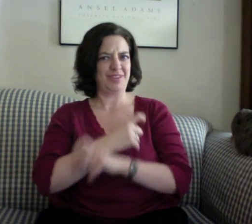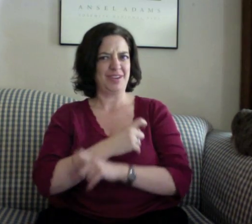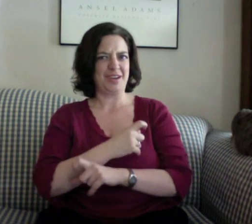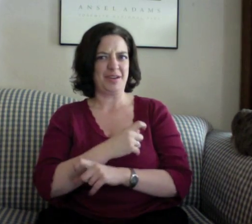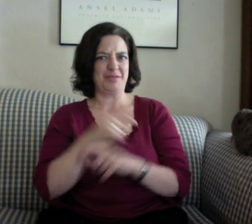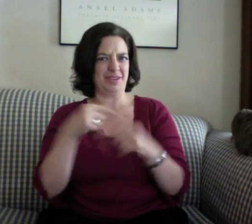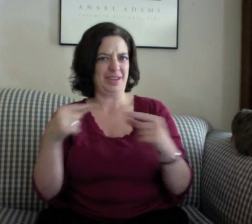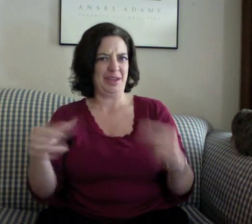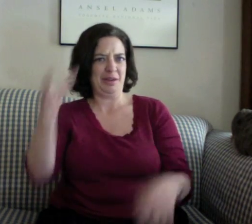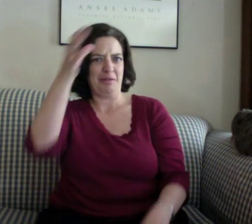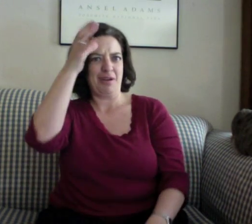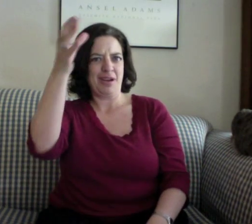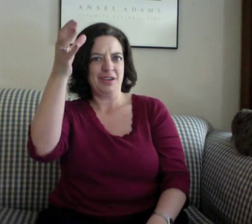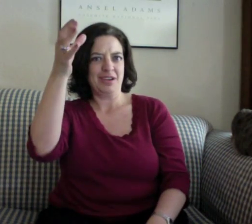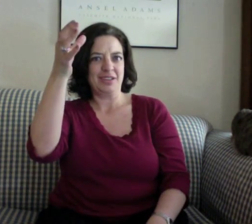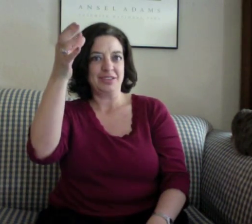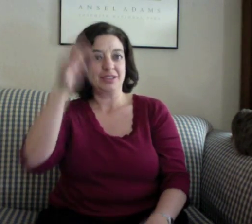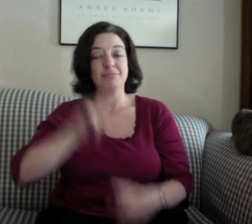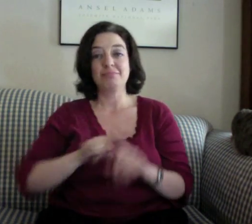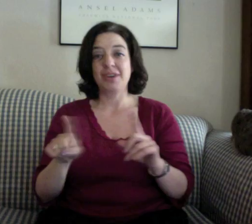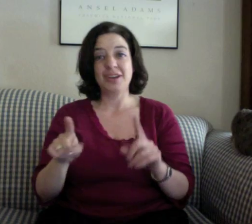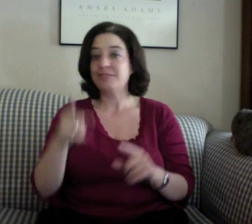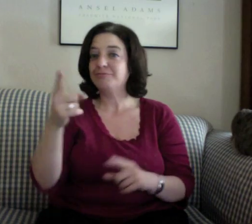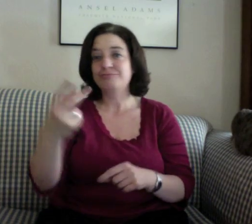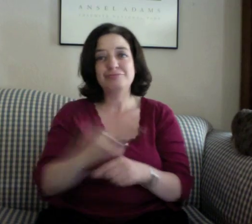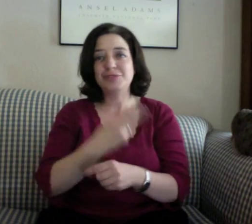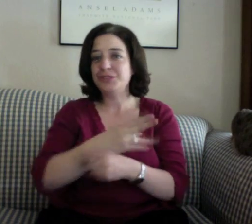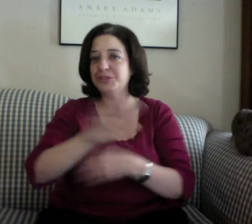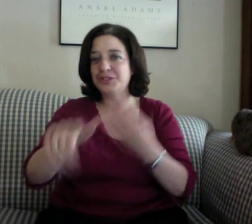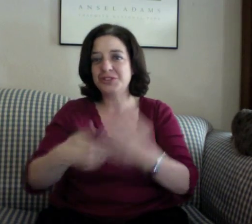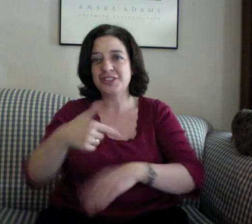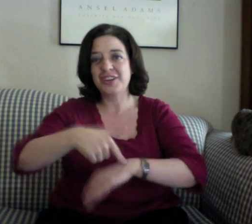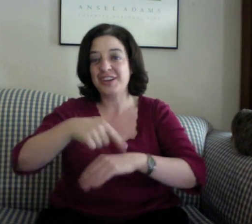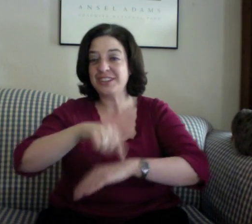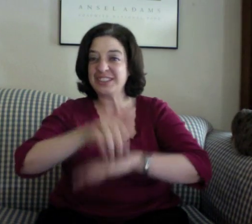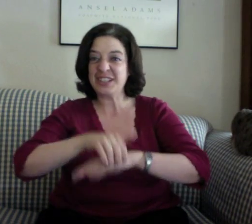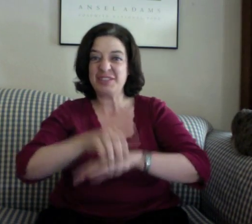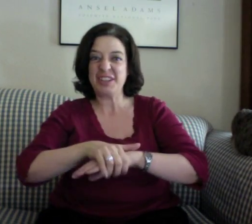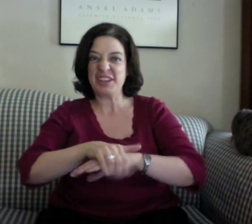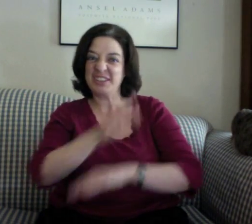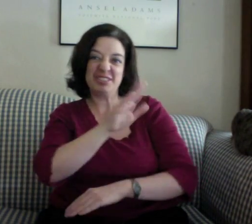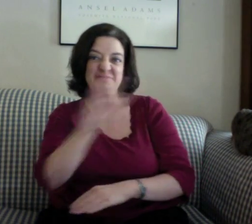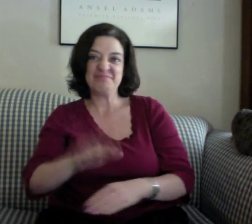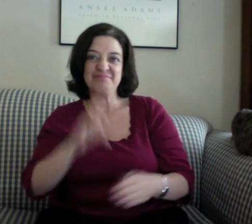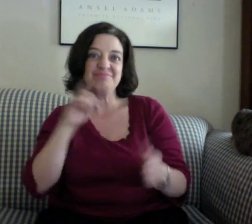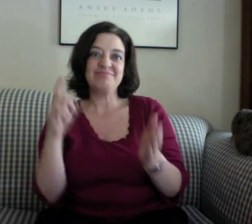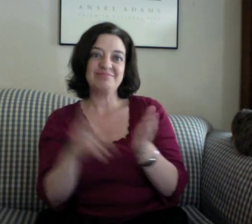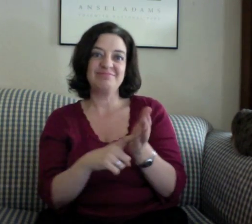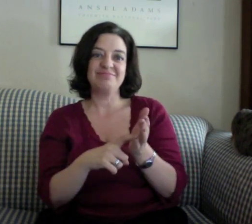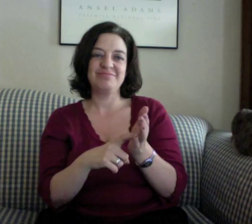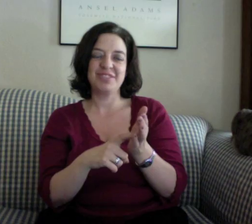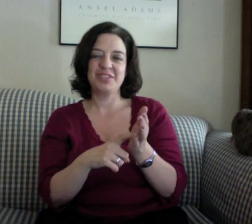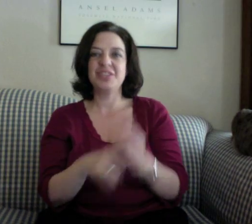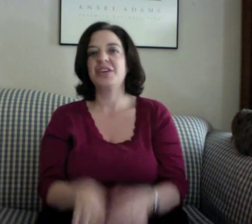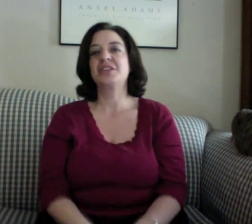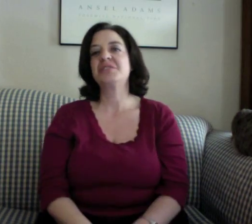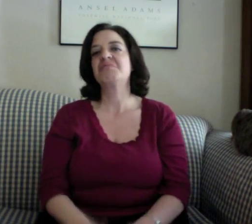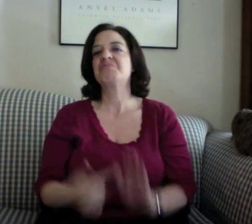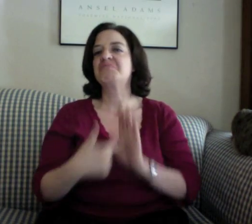some fancy complicated grammar. But you use it all the time in English and you never even notice. I'll